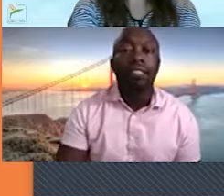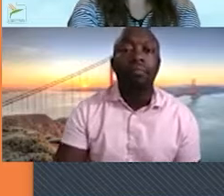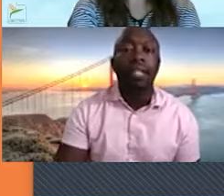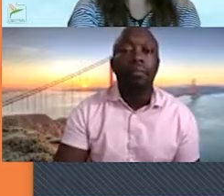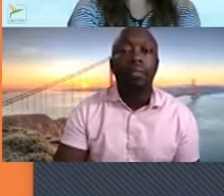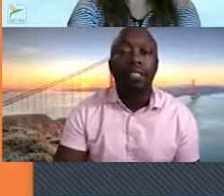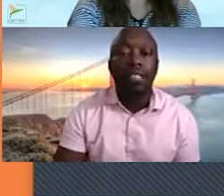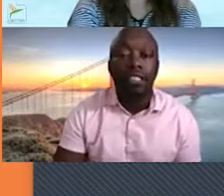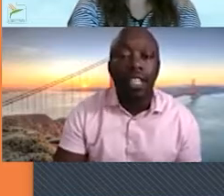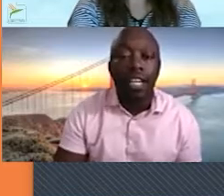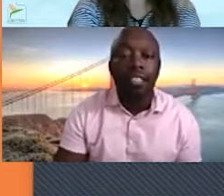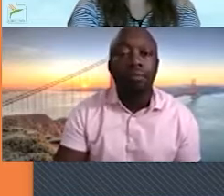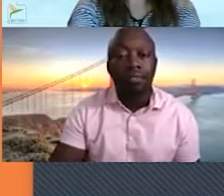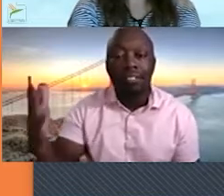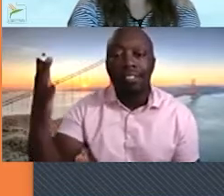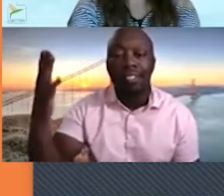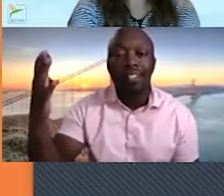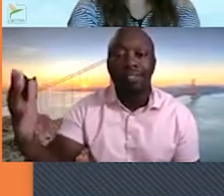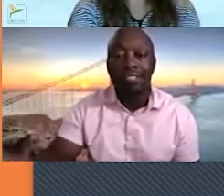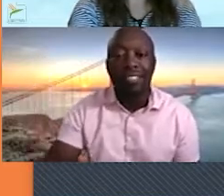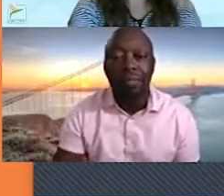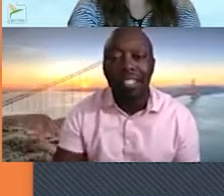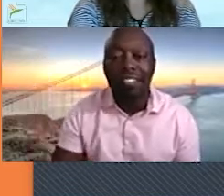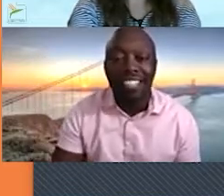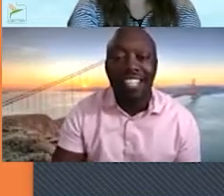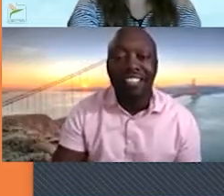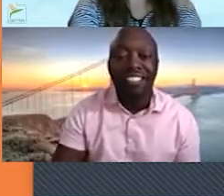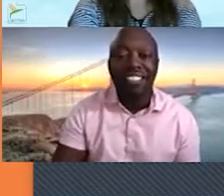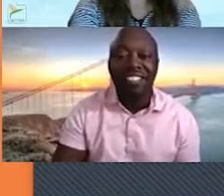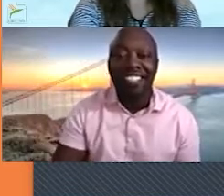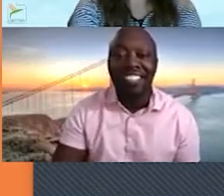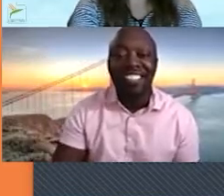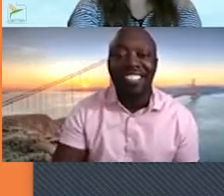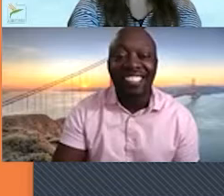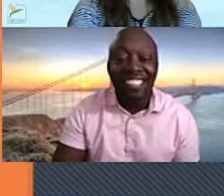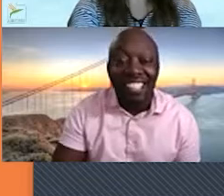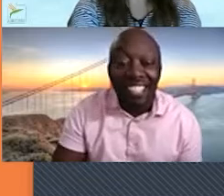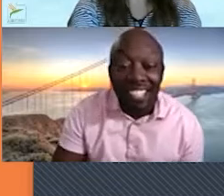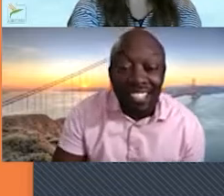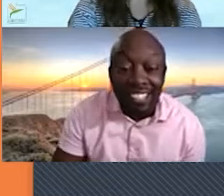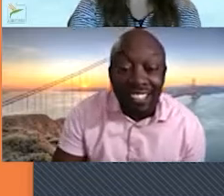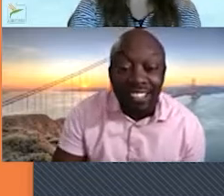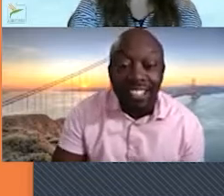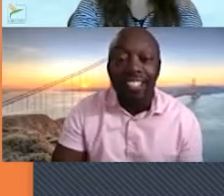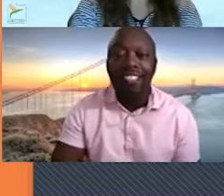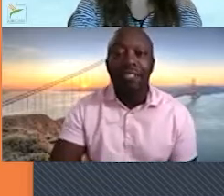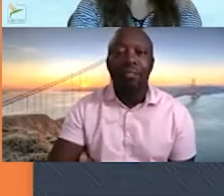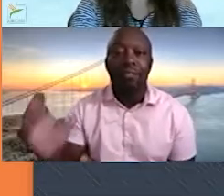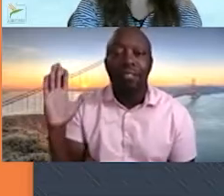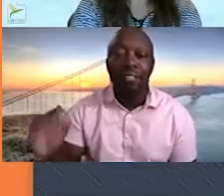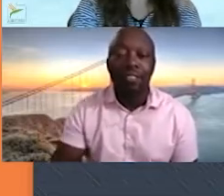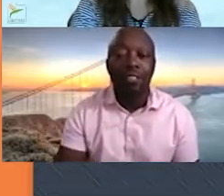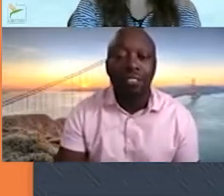See somebody put in the chat. Oh, somebody already answered it correctly. And that's to us,